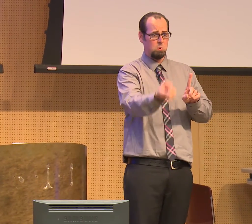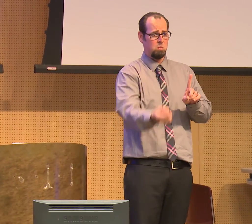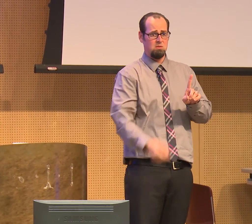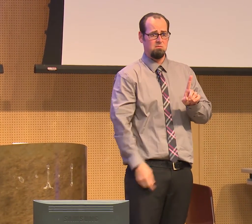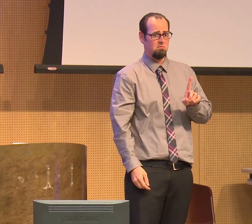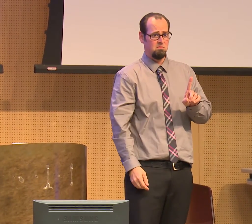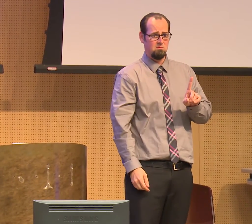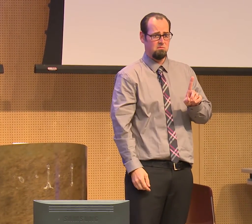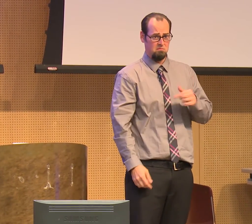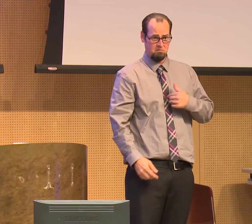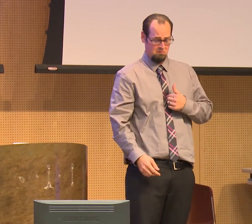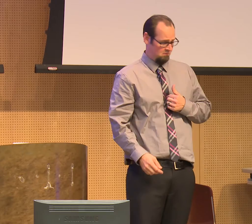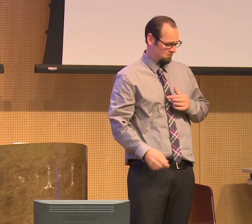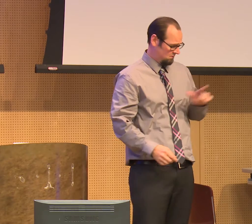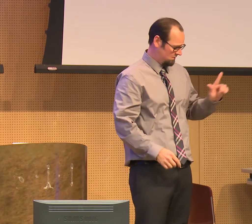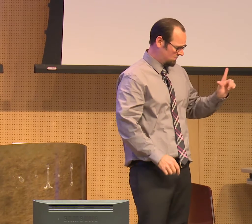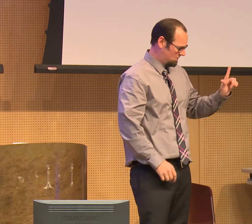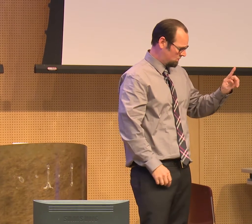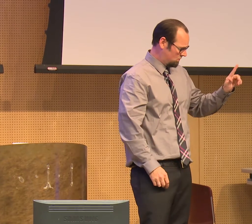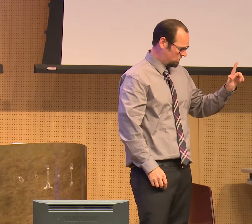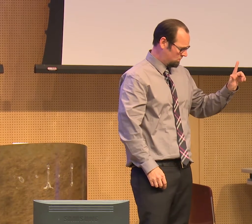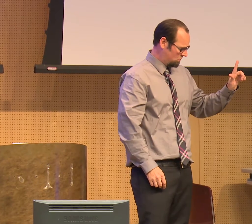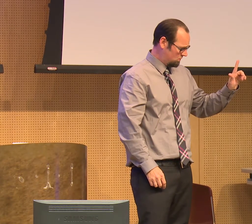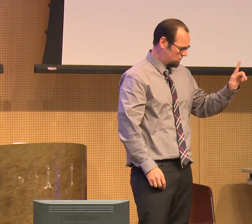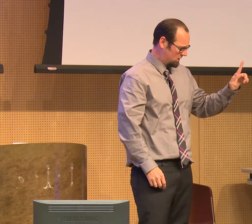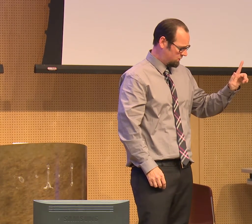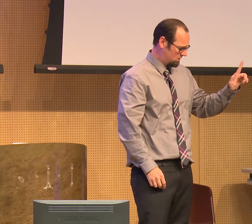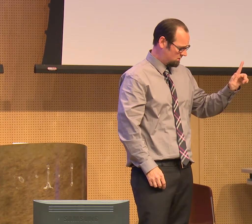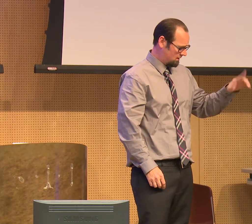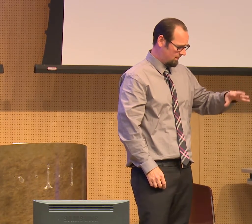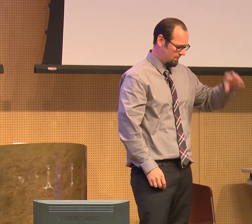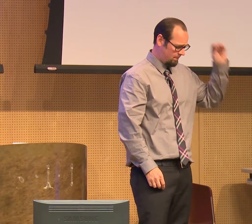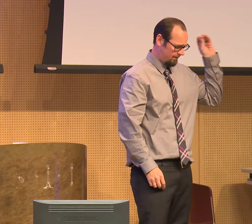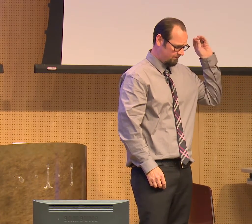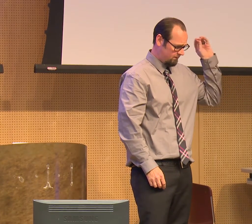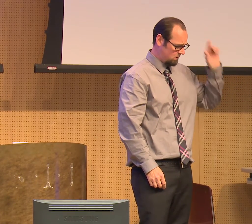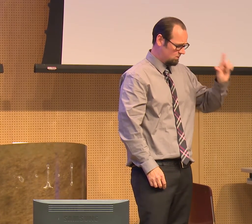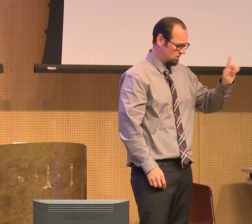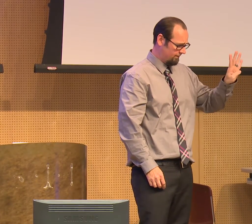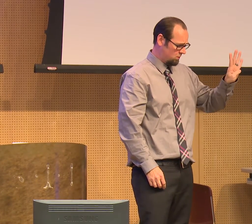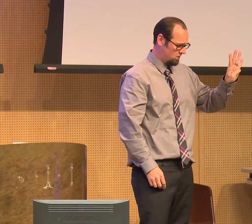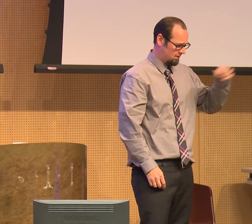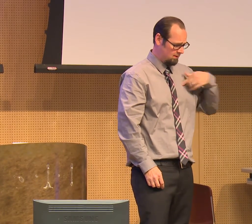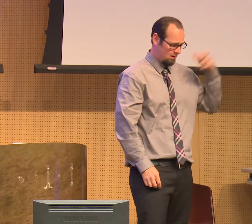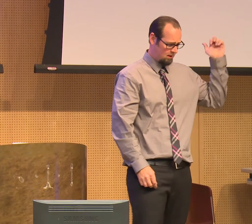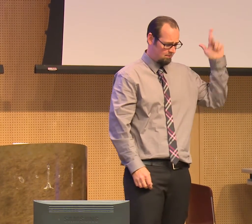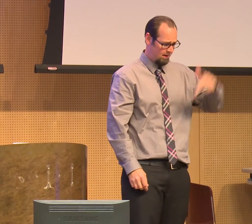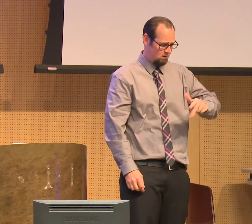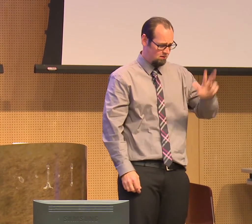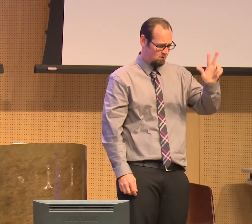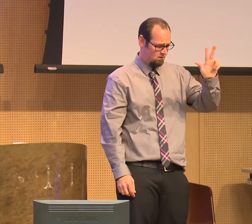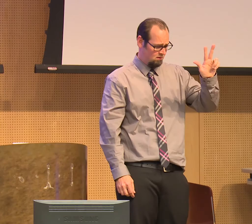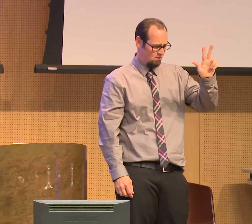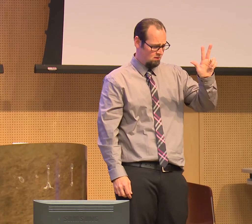I tell you, it's tough to come back to school. I left, in 2004, and I came back